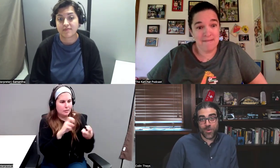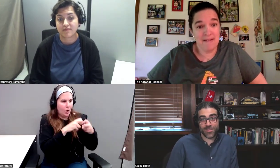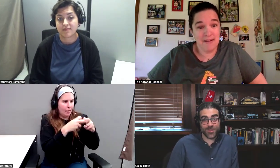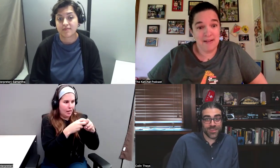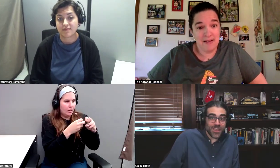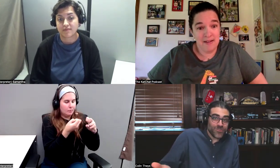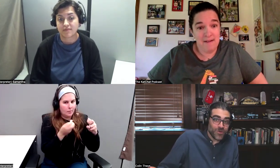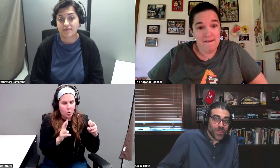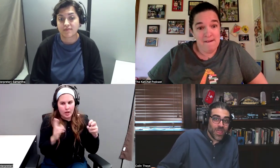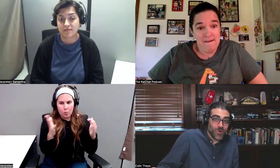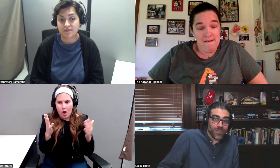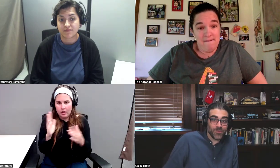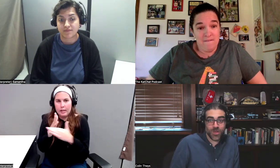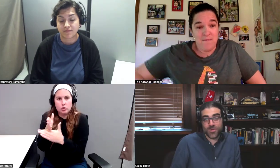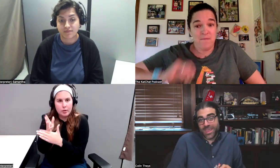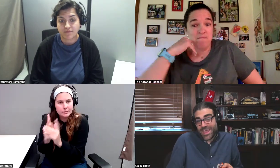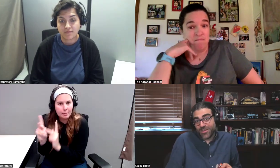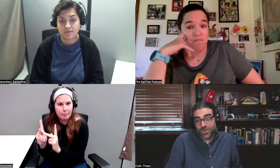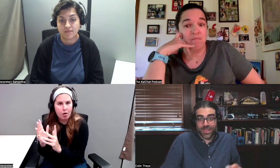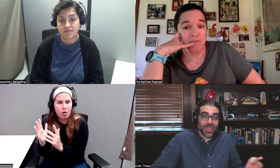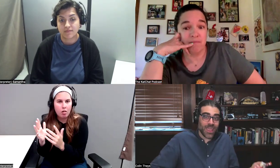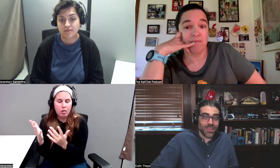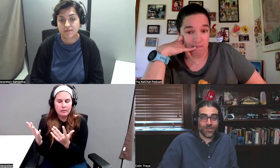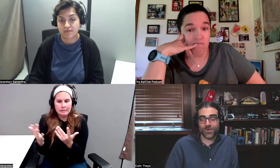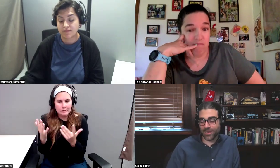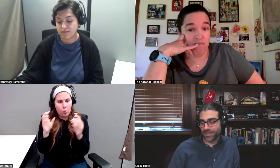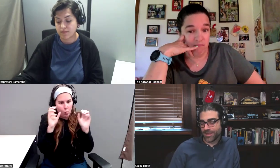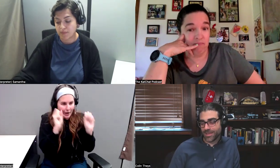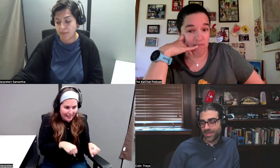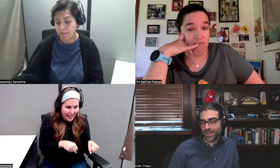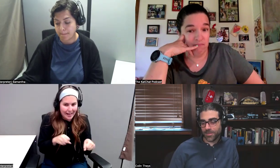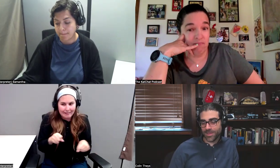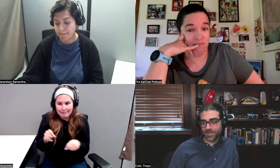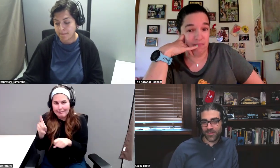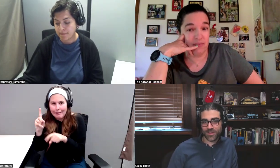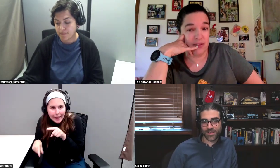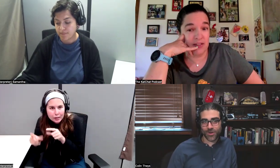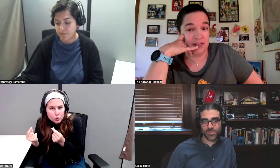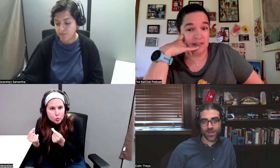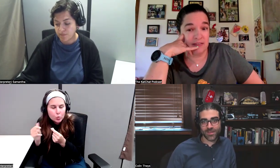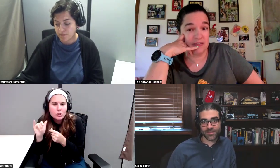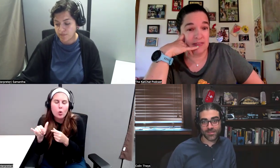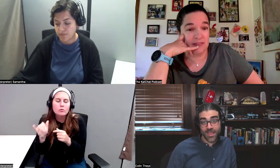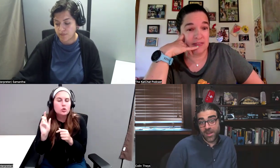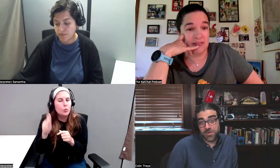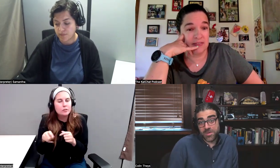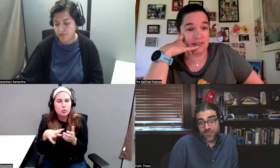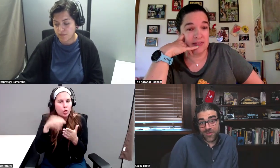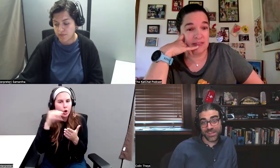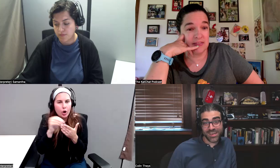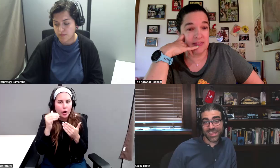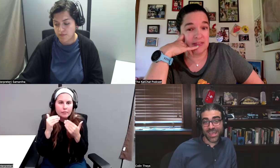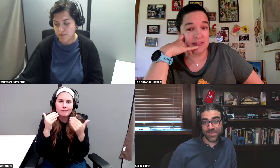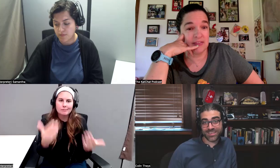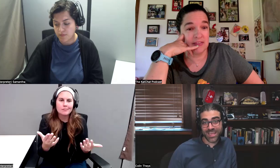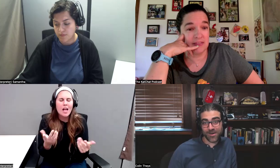okay with and what the guests are okay with and what you can do and you can't do. And it's definitely a learning process. And it would be different